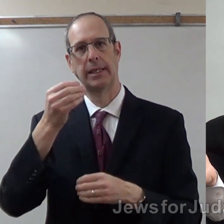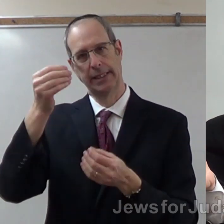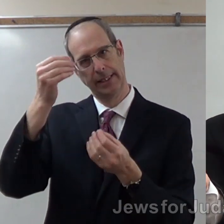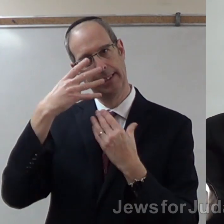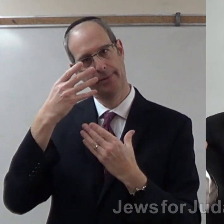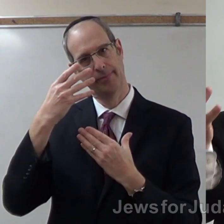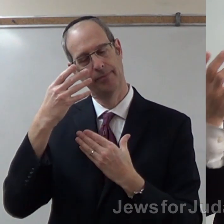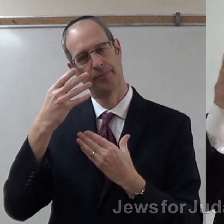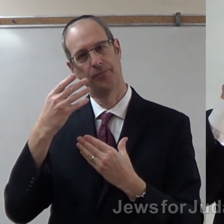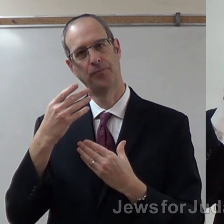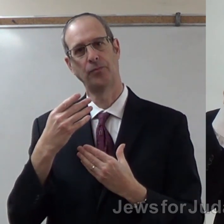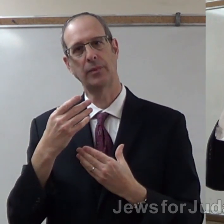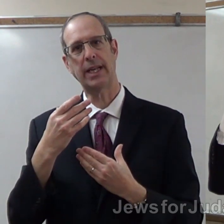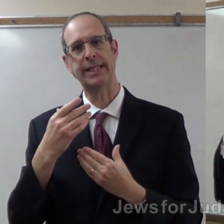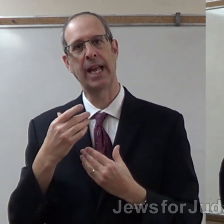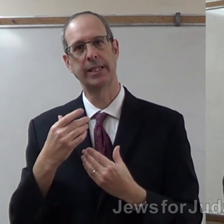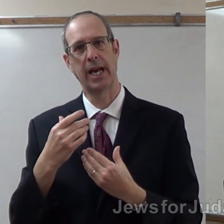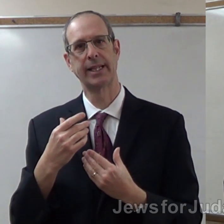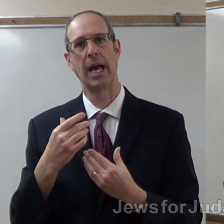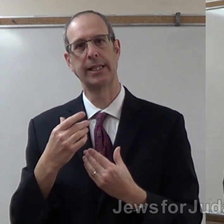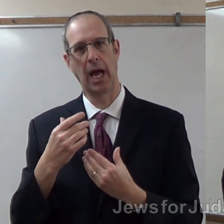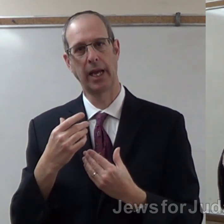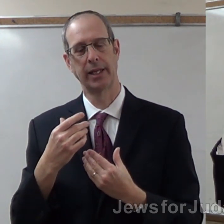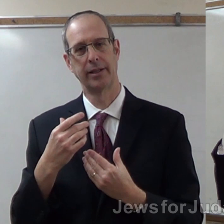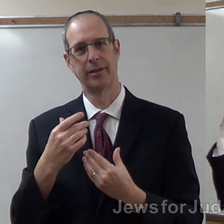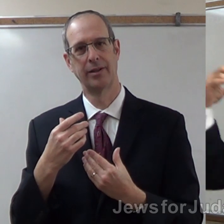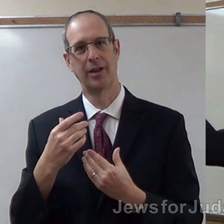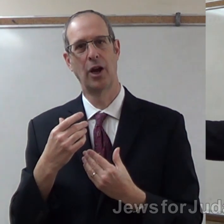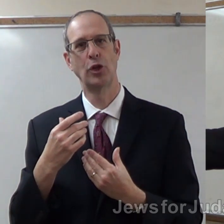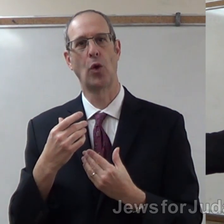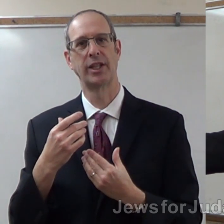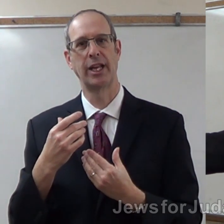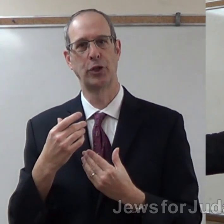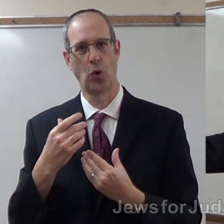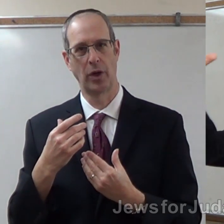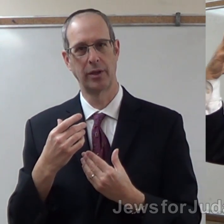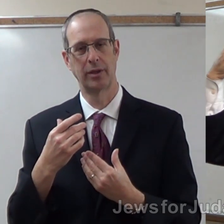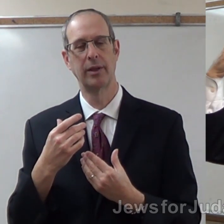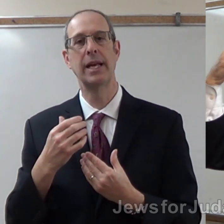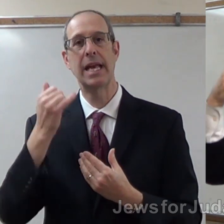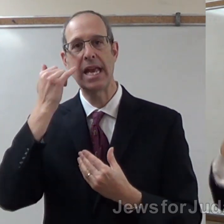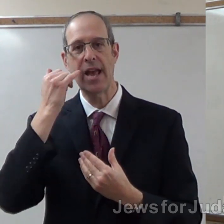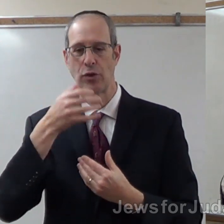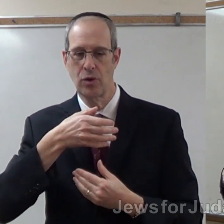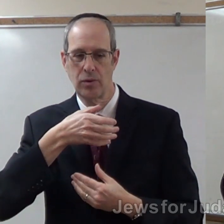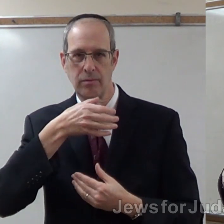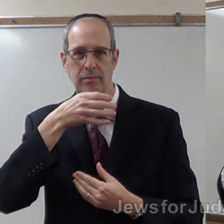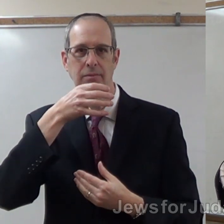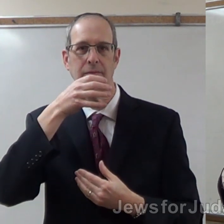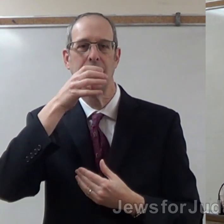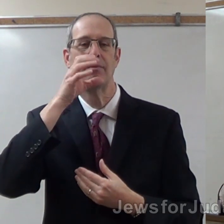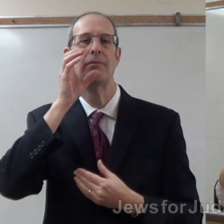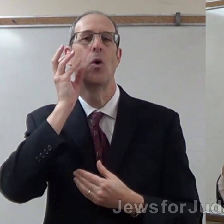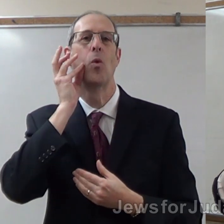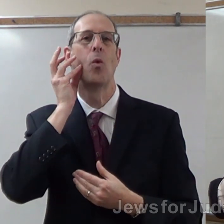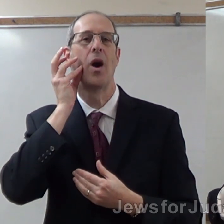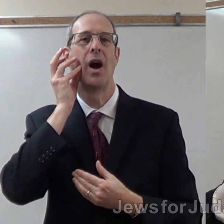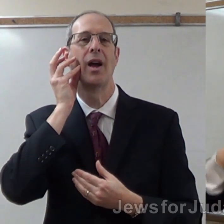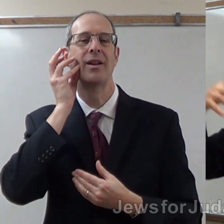us, nichnas yayin, yotze sod, that if a person drinks